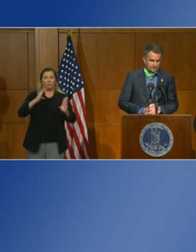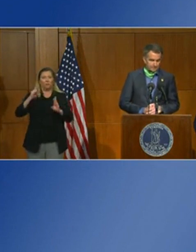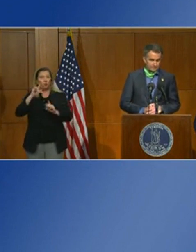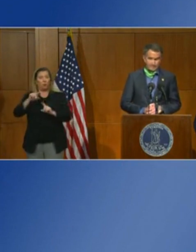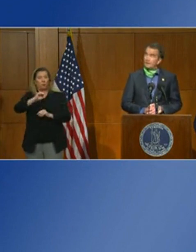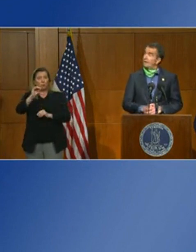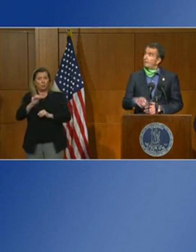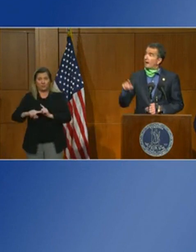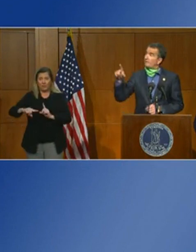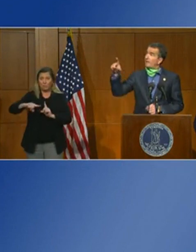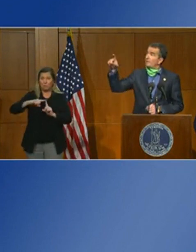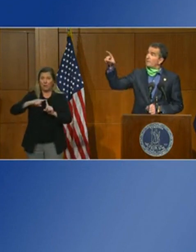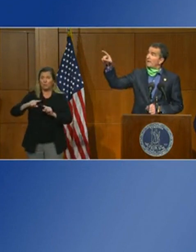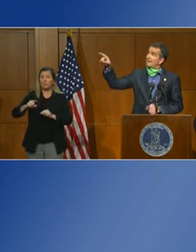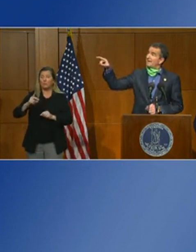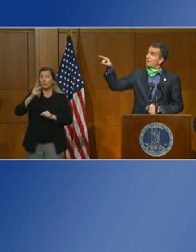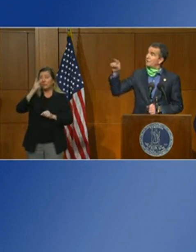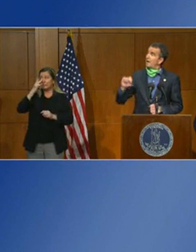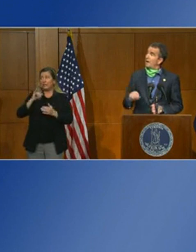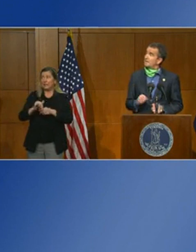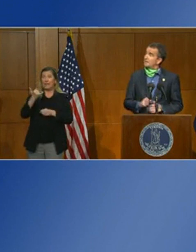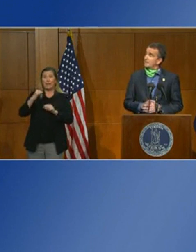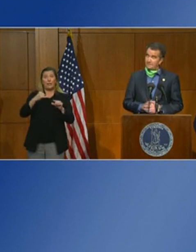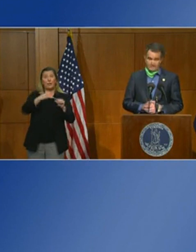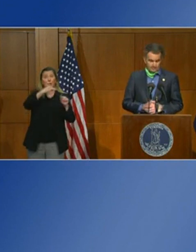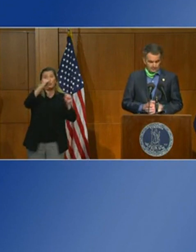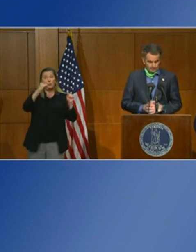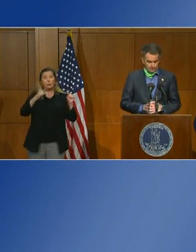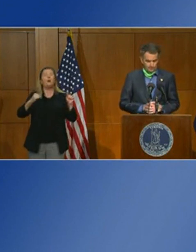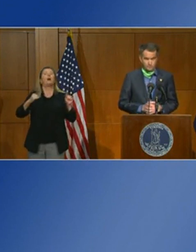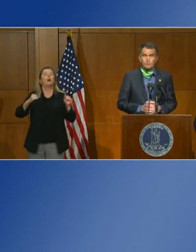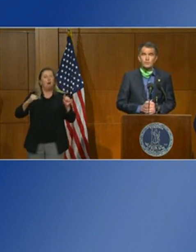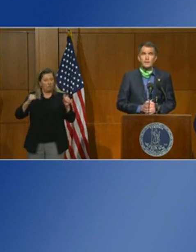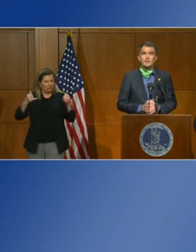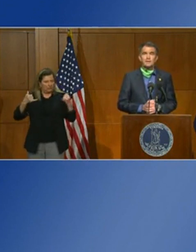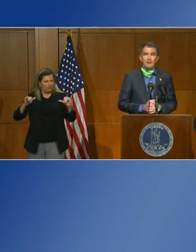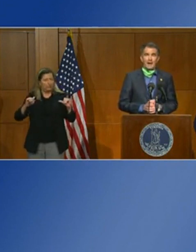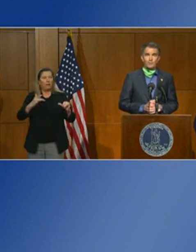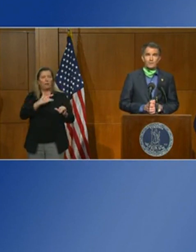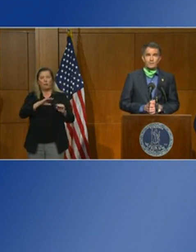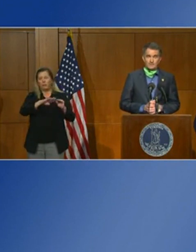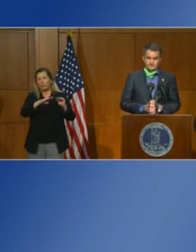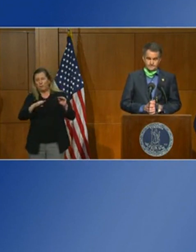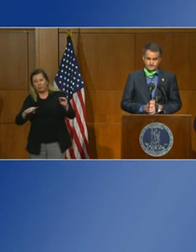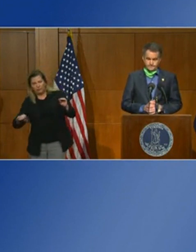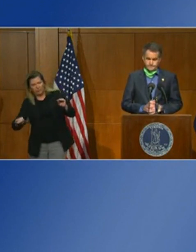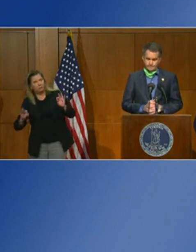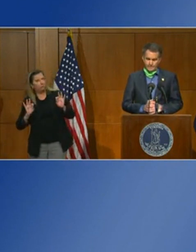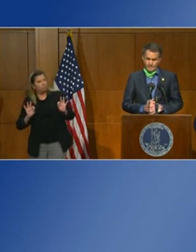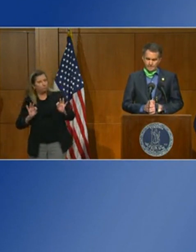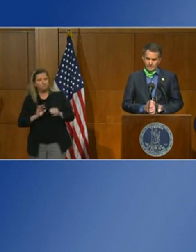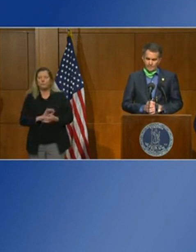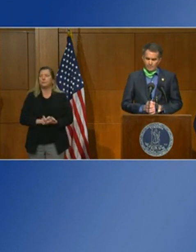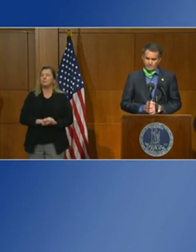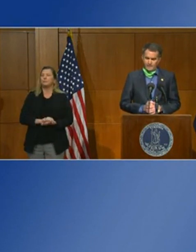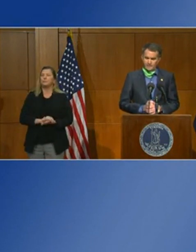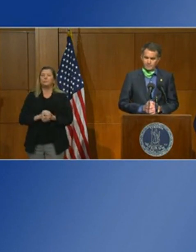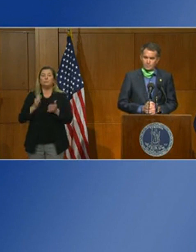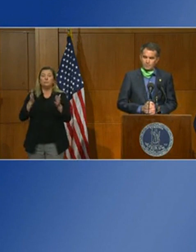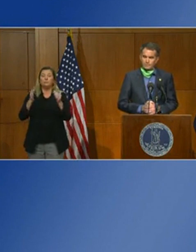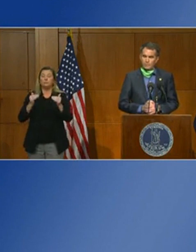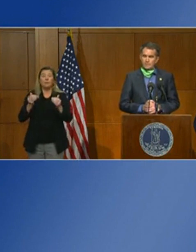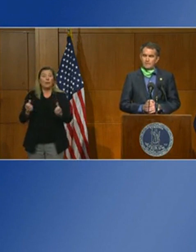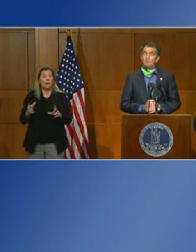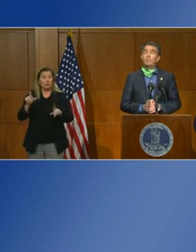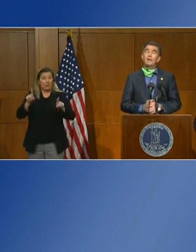You can see by following that yellow line that it continues to trend downward. The number of tests